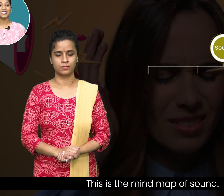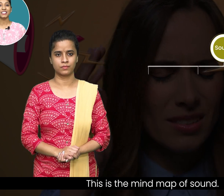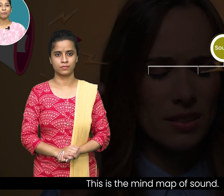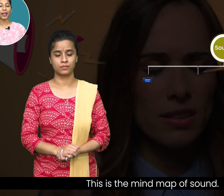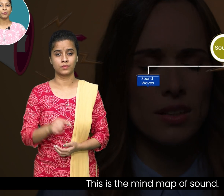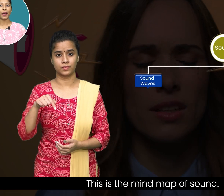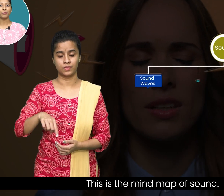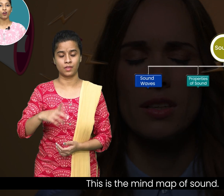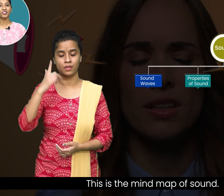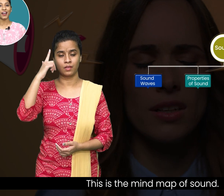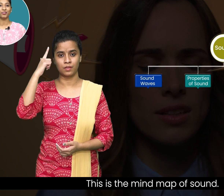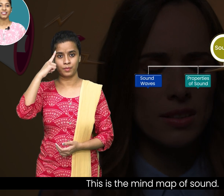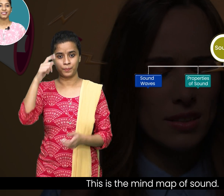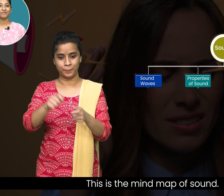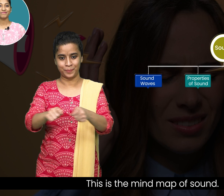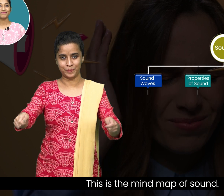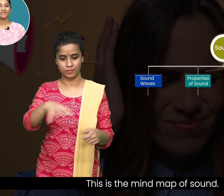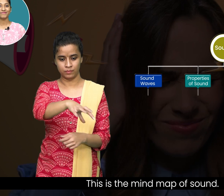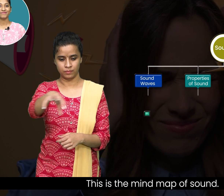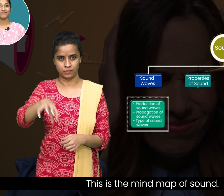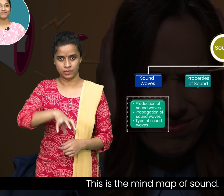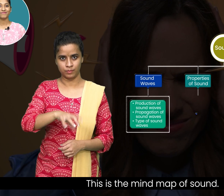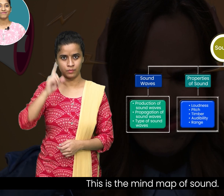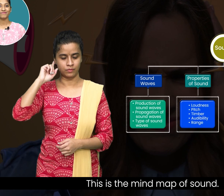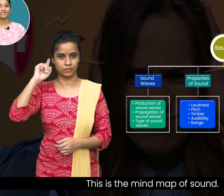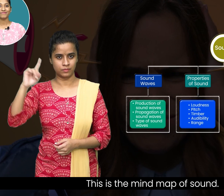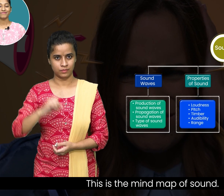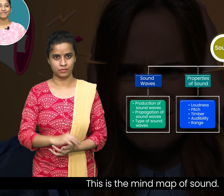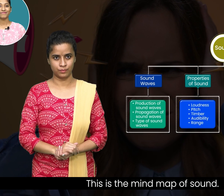This is the mind map of sound.